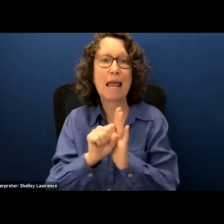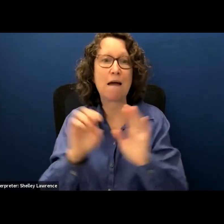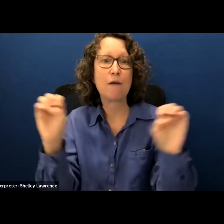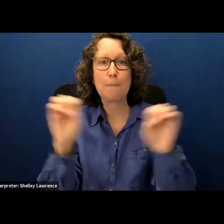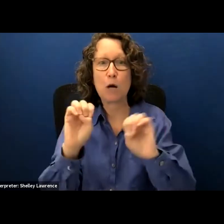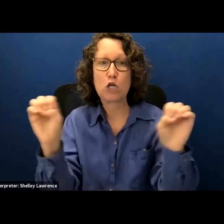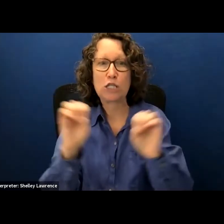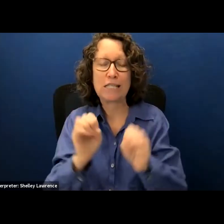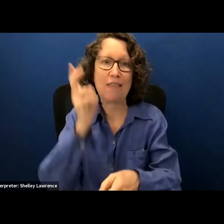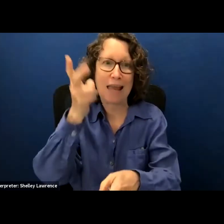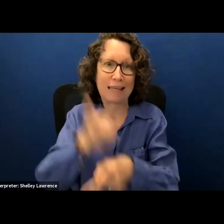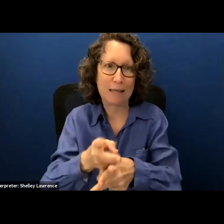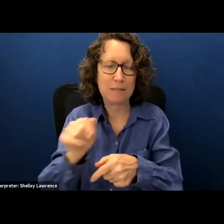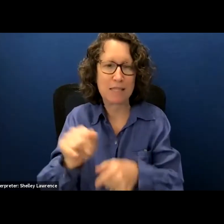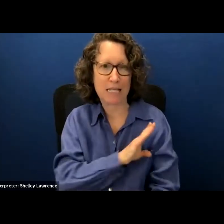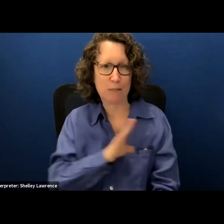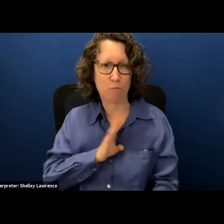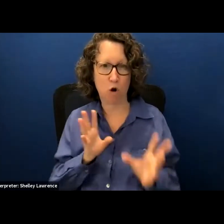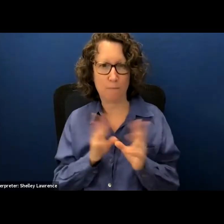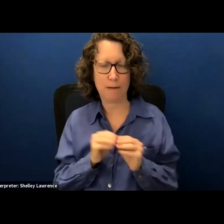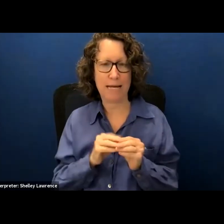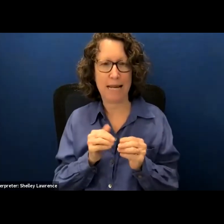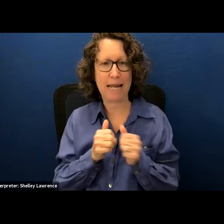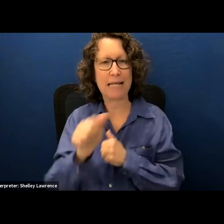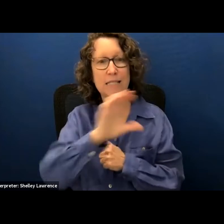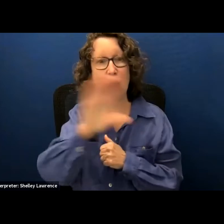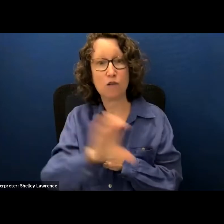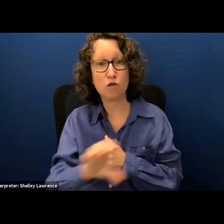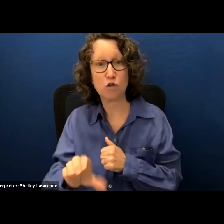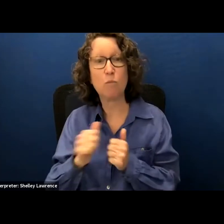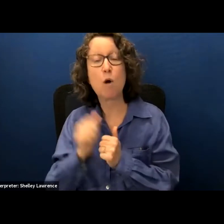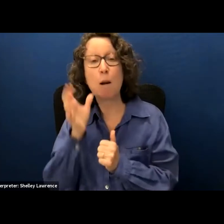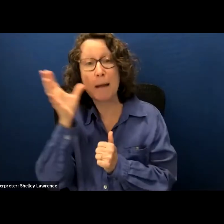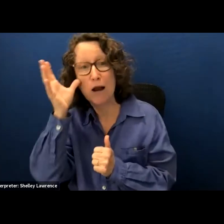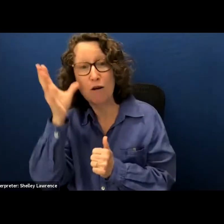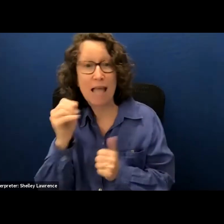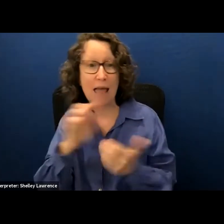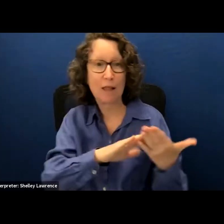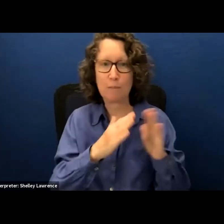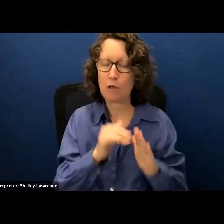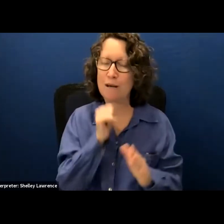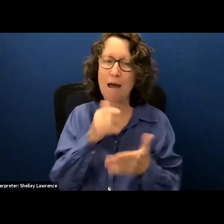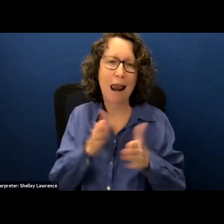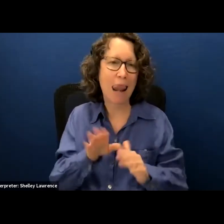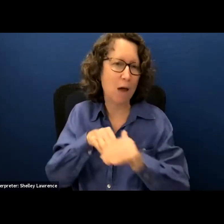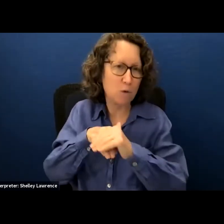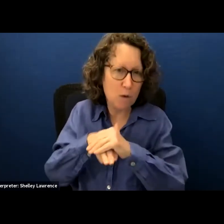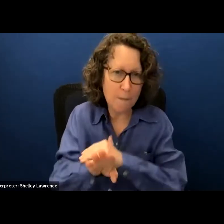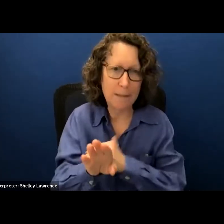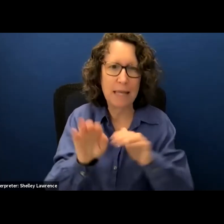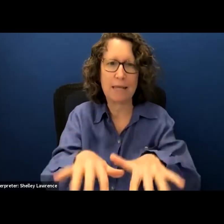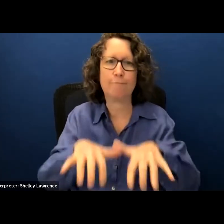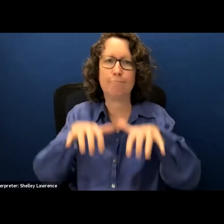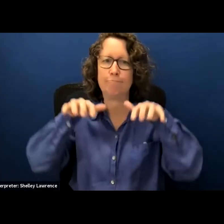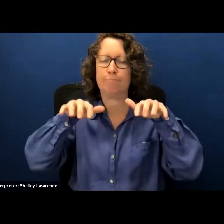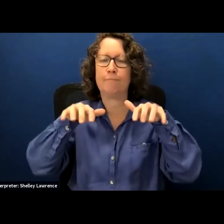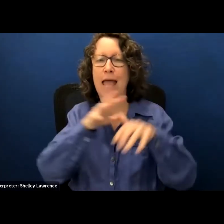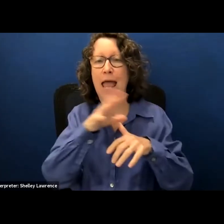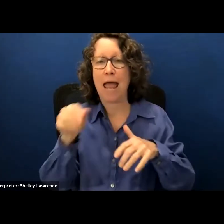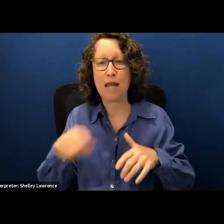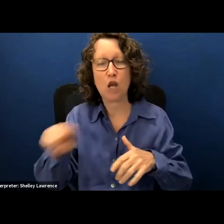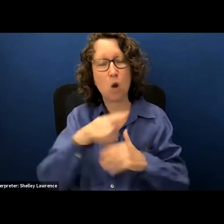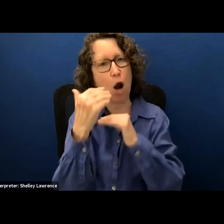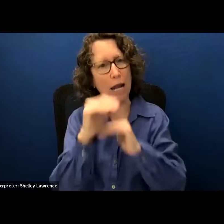which keeps these board meetings being remote, where parents and the community are not allowed to come in person. And